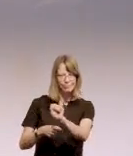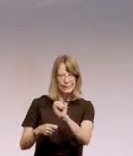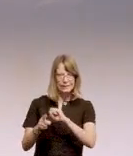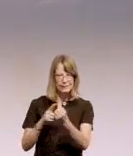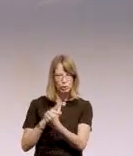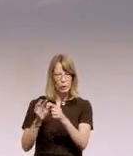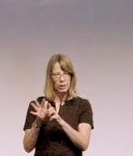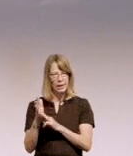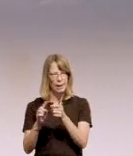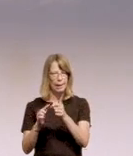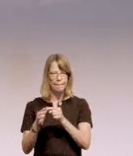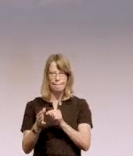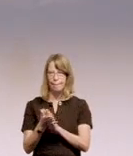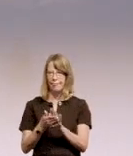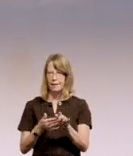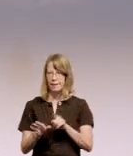is...